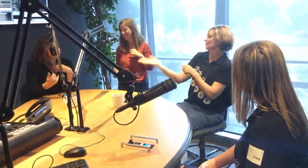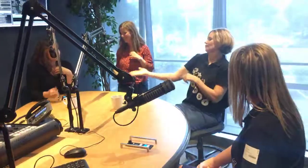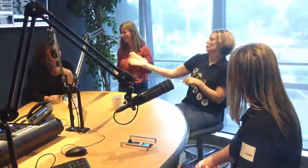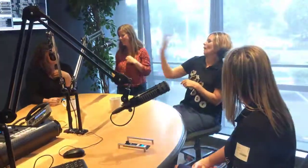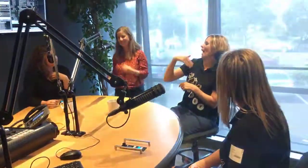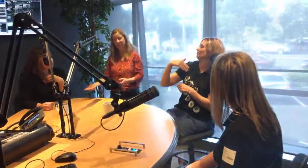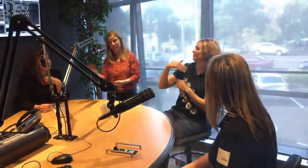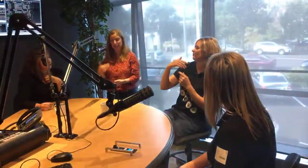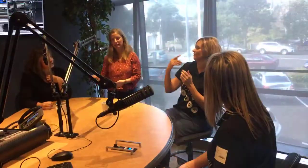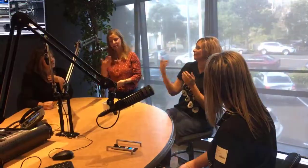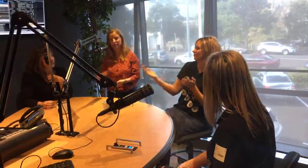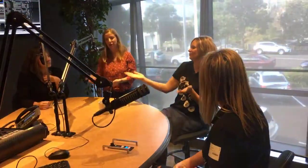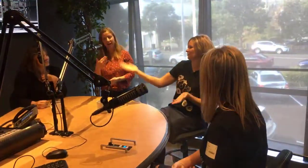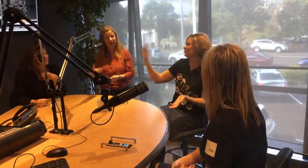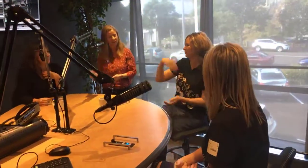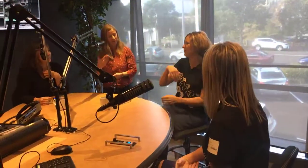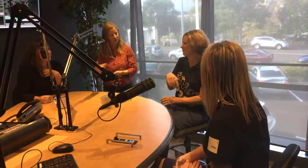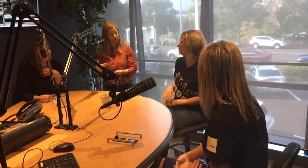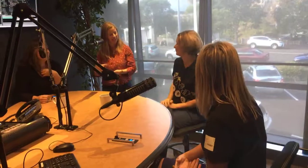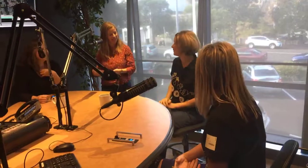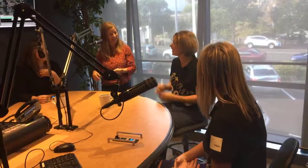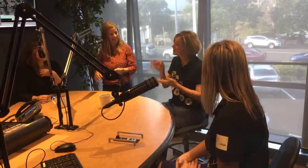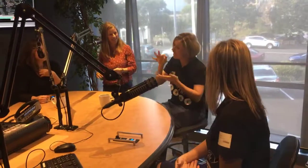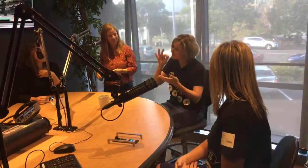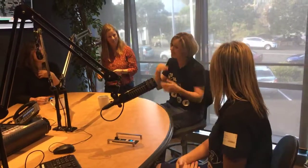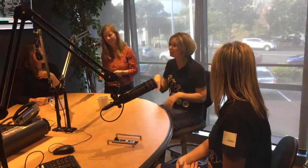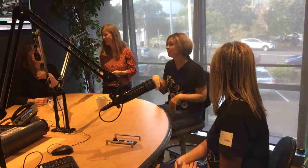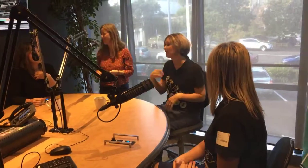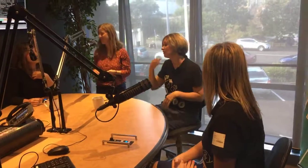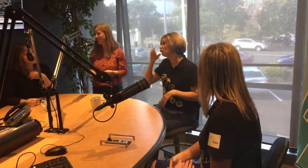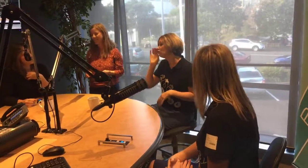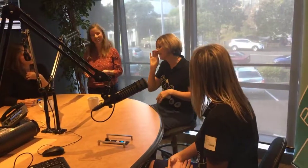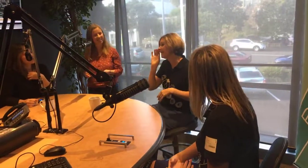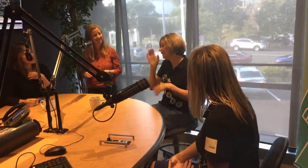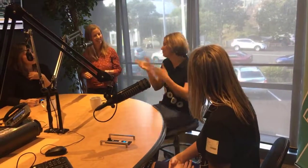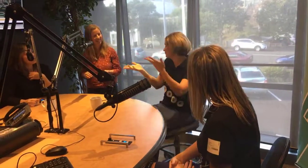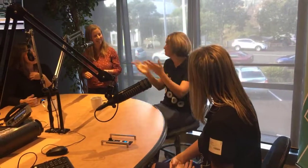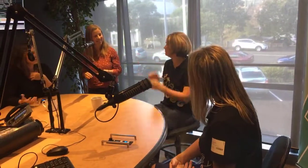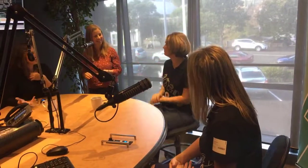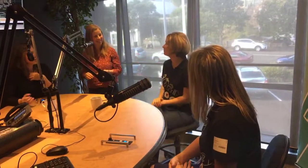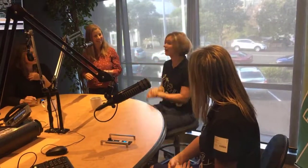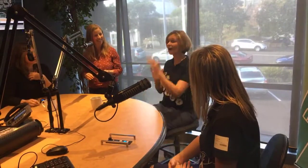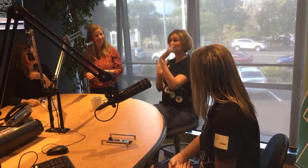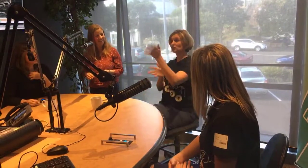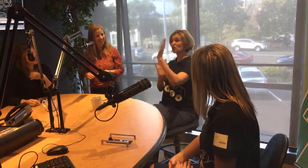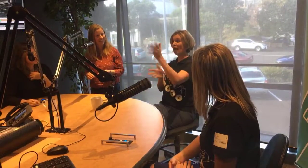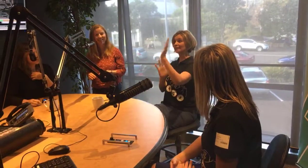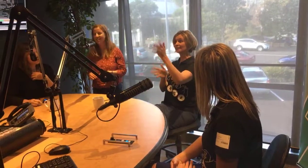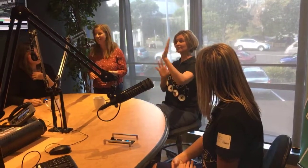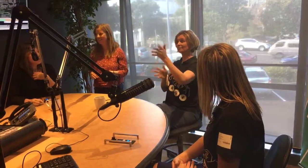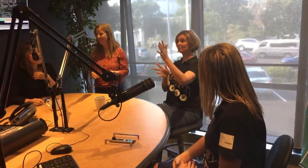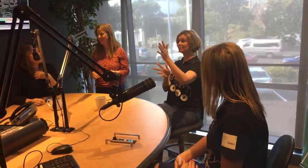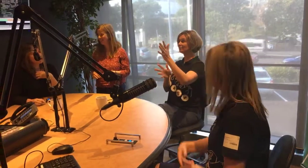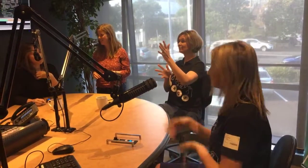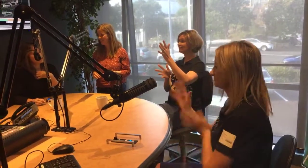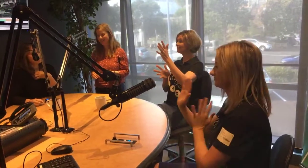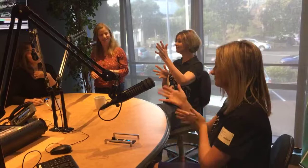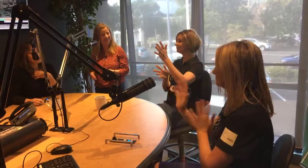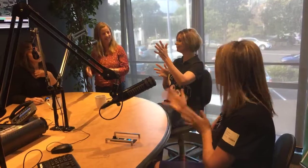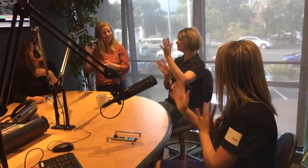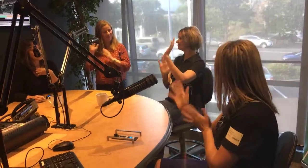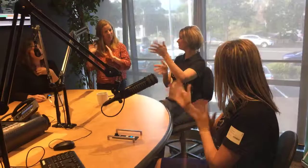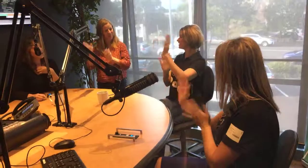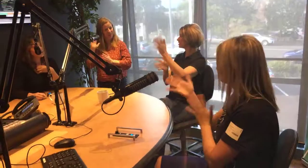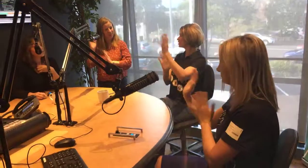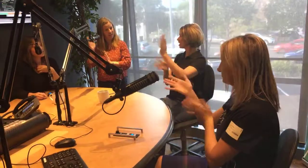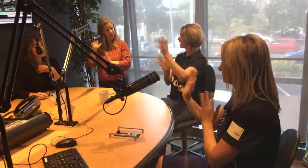might do a few more of those Yeah. signs. Okay, I've got this. Yeah. And so come to the cafe for a drink. Have a chat.